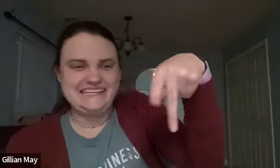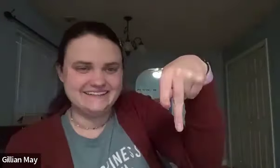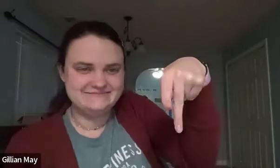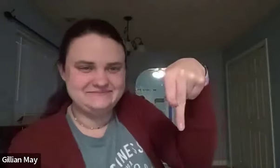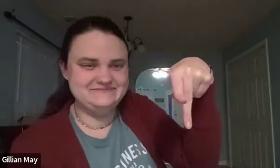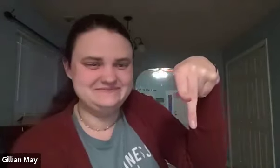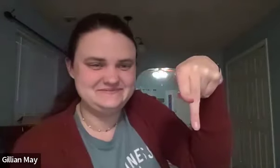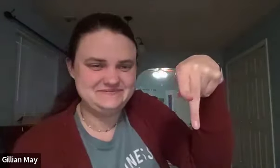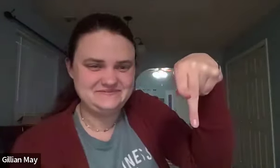P.